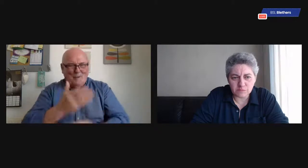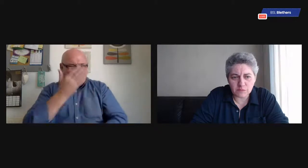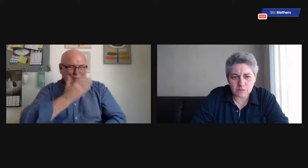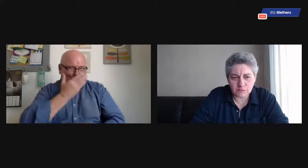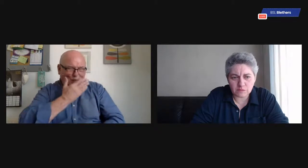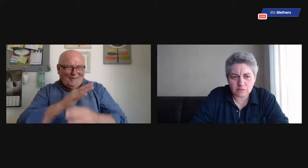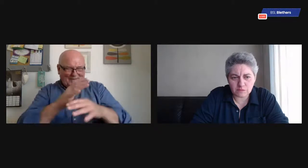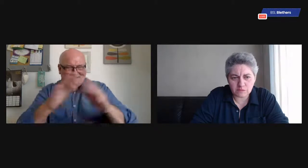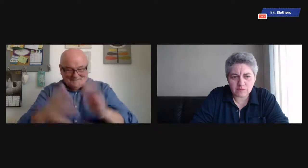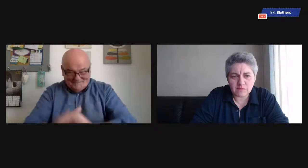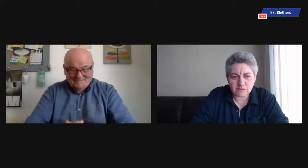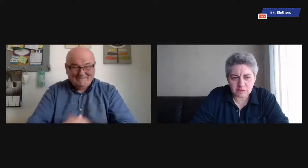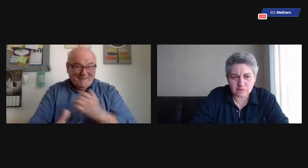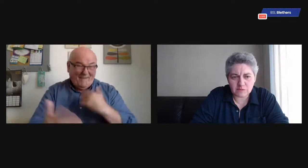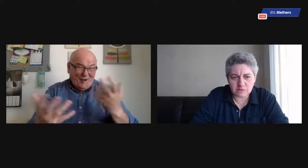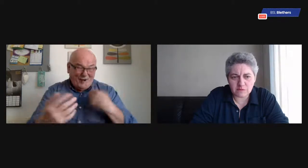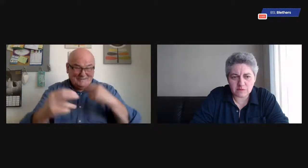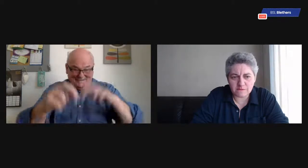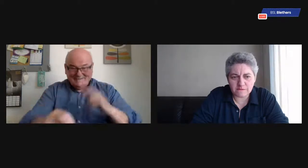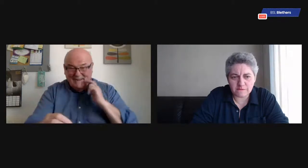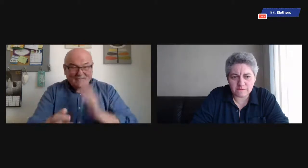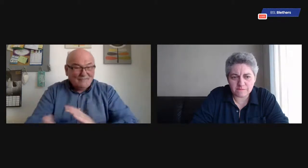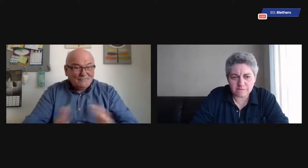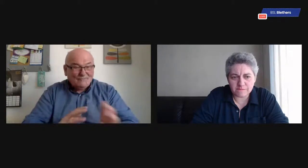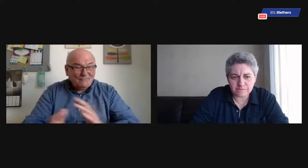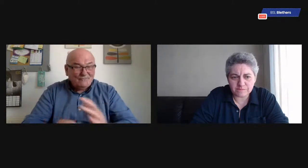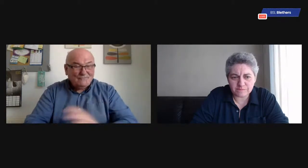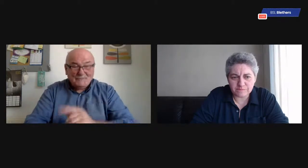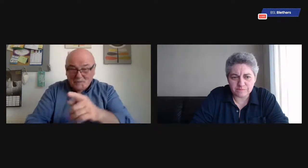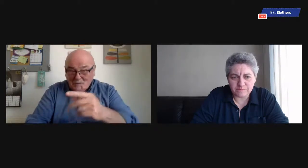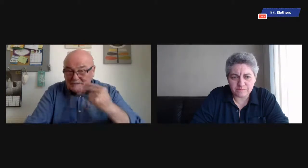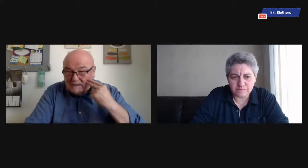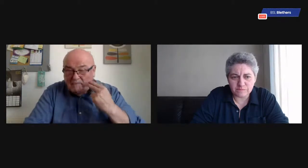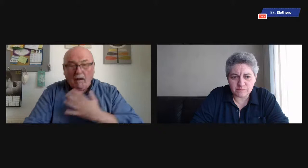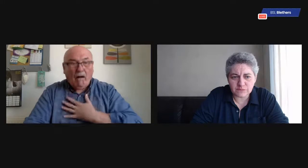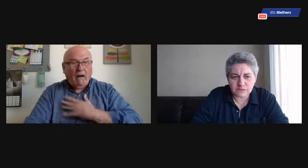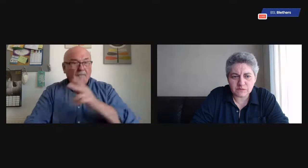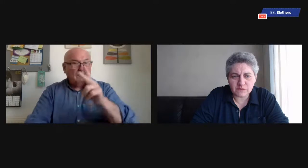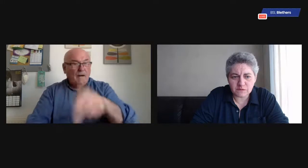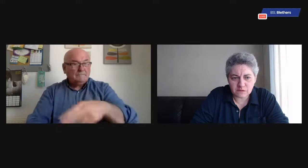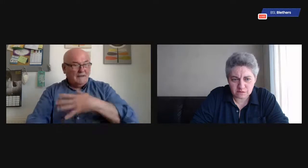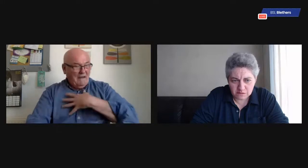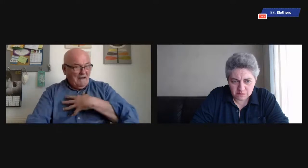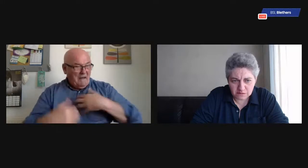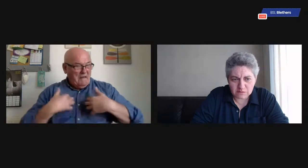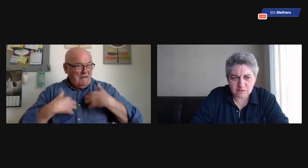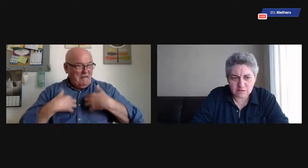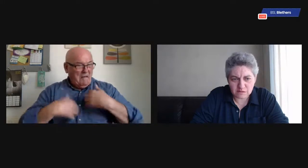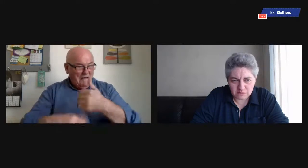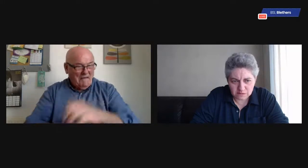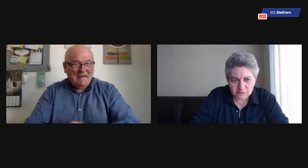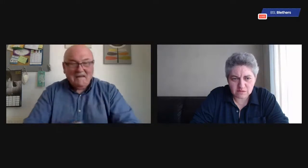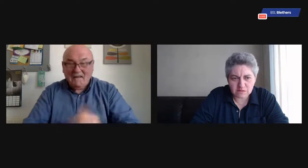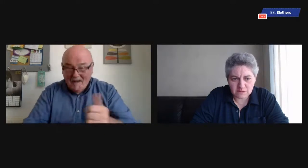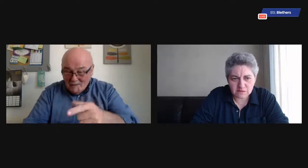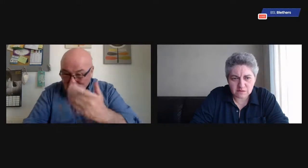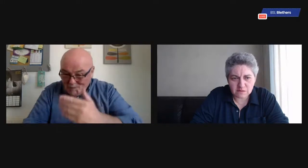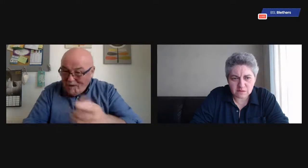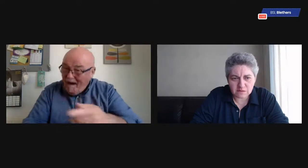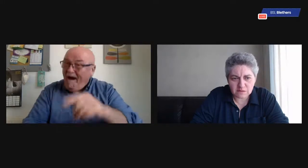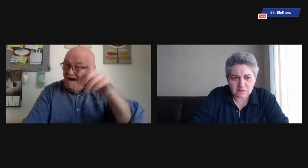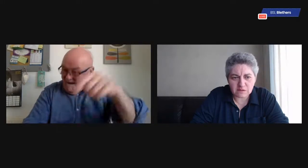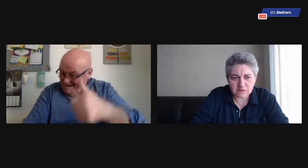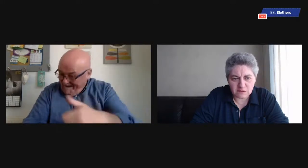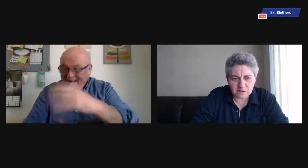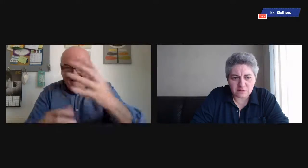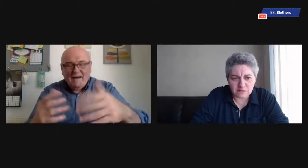so we're only, so that we get in there, we're only talking about specific things. So they'll maybe say, "Oh, you're